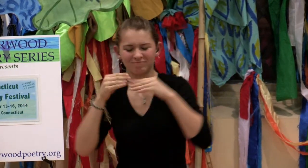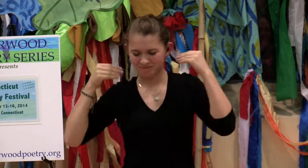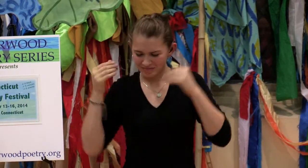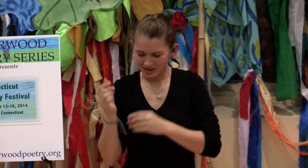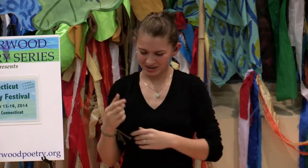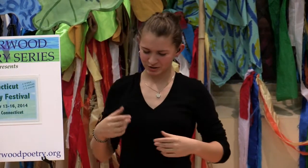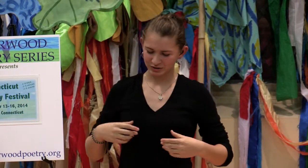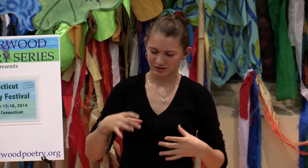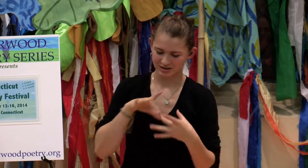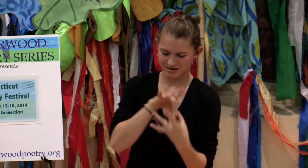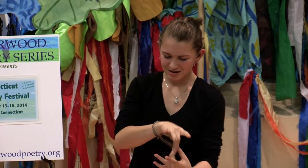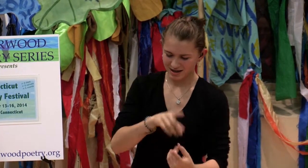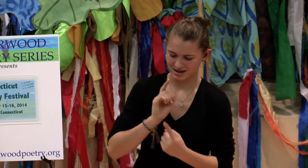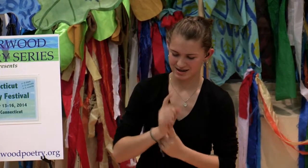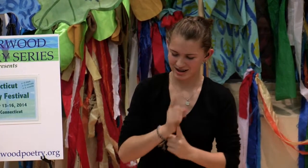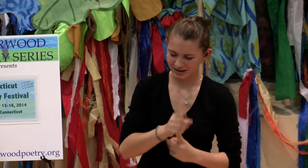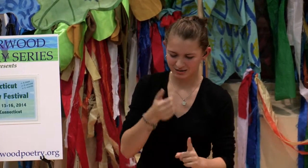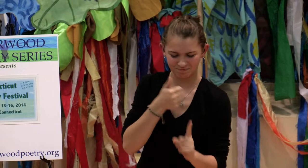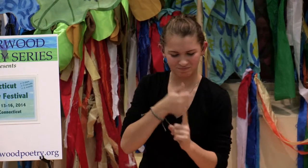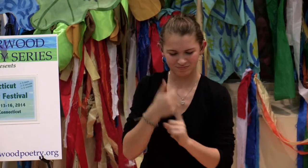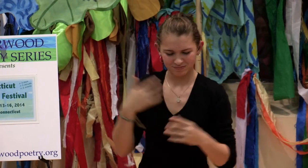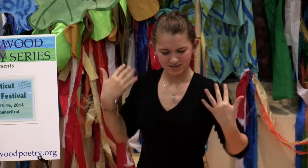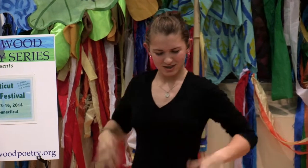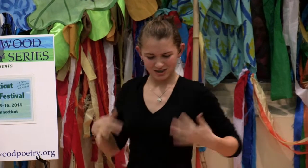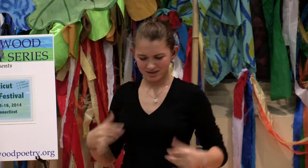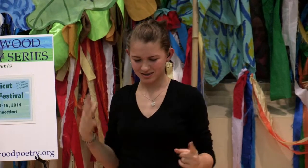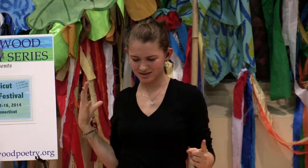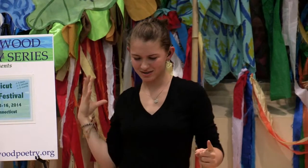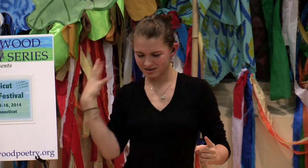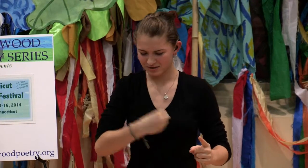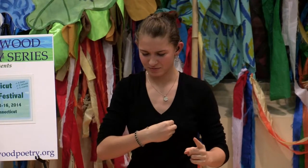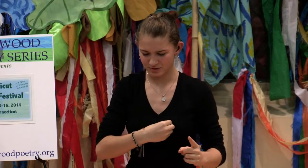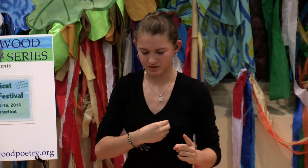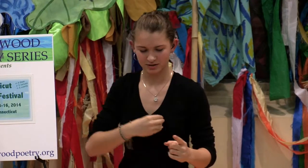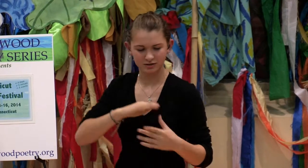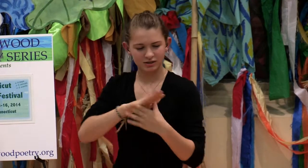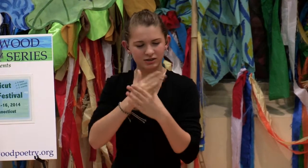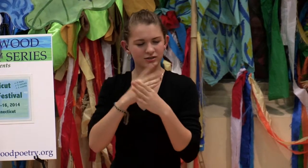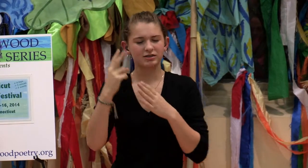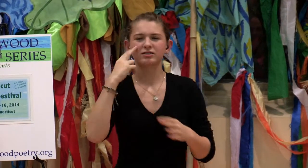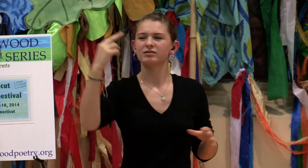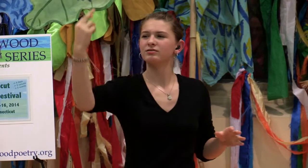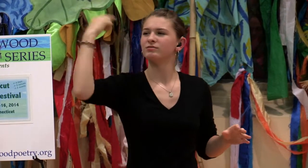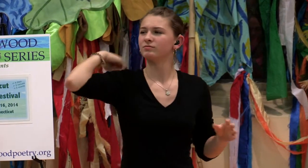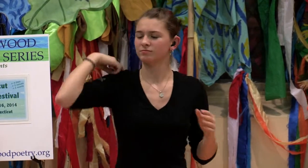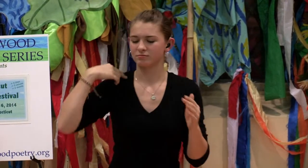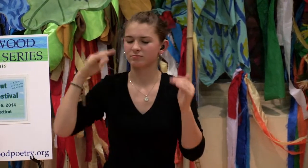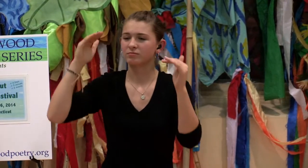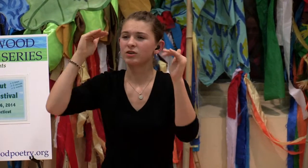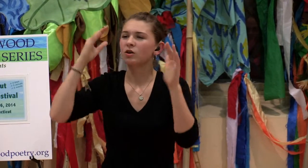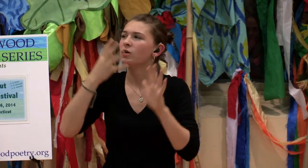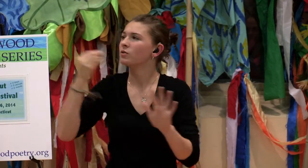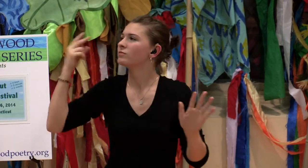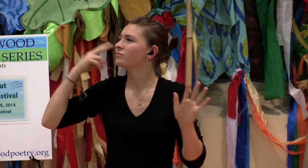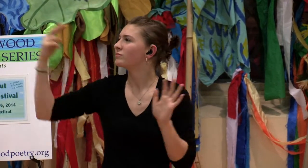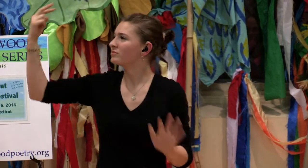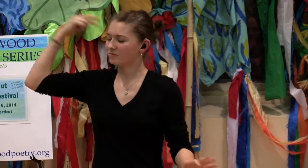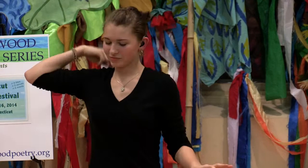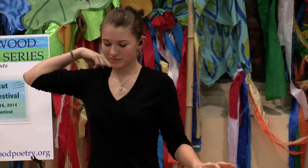passive. Smile huge, connect the moments of staggering beauty. Share